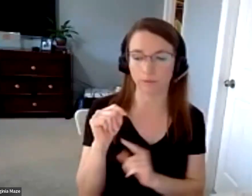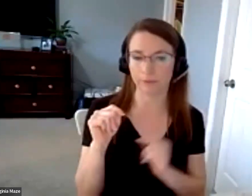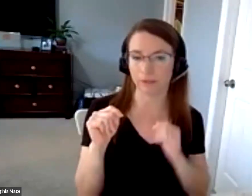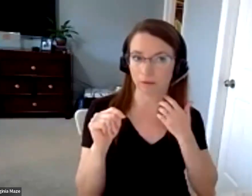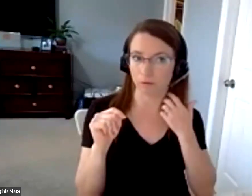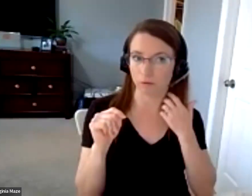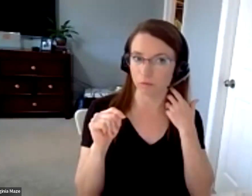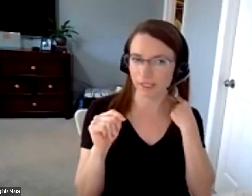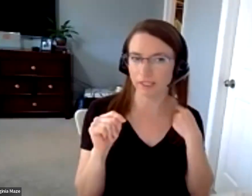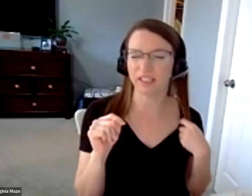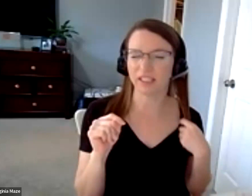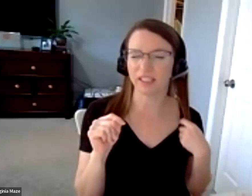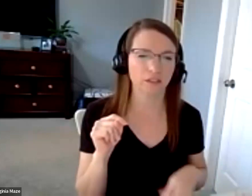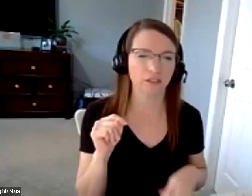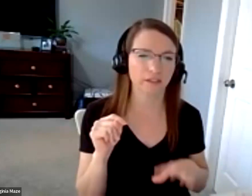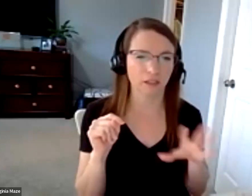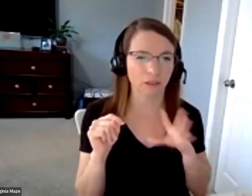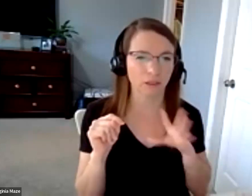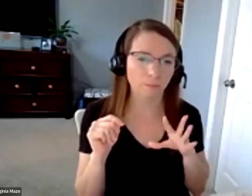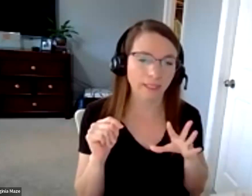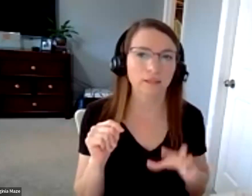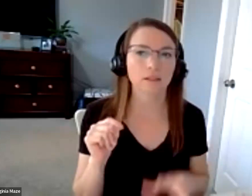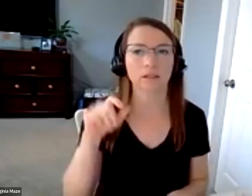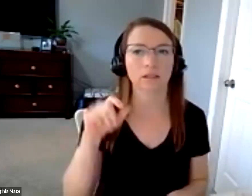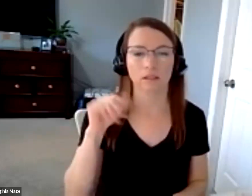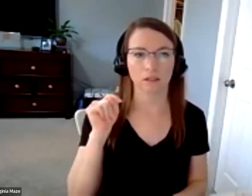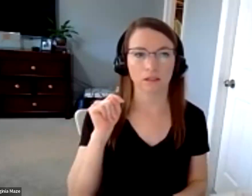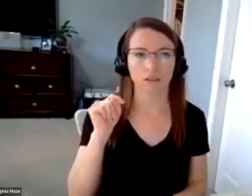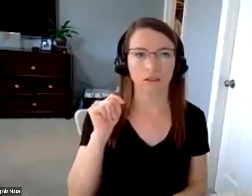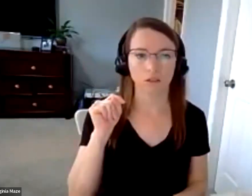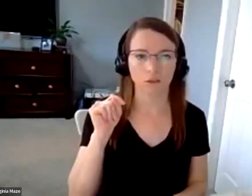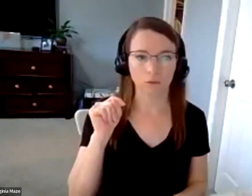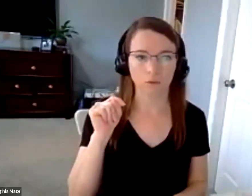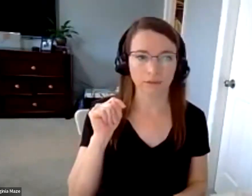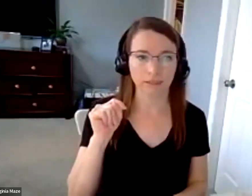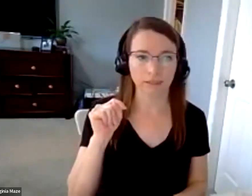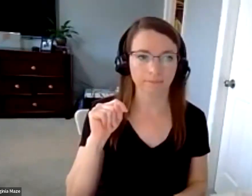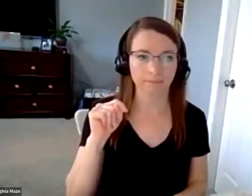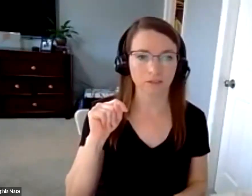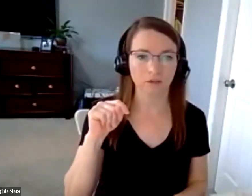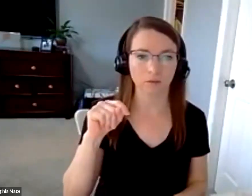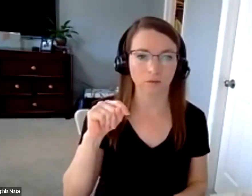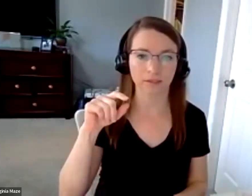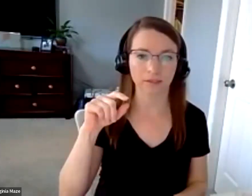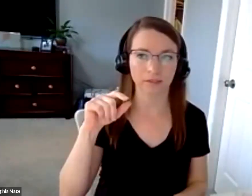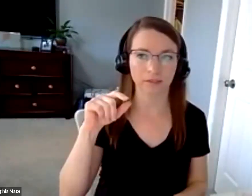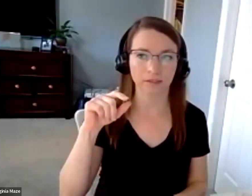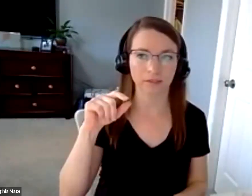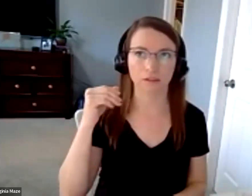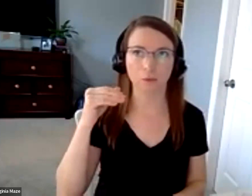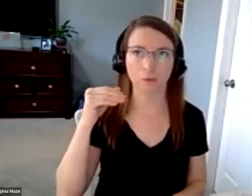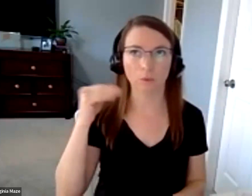Apartment is fingerspelled. This is what we call a loan sign. I think I touched on that a little bit. Loan sign.